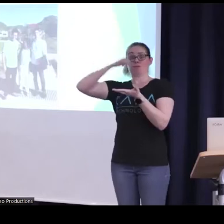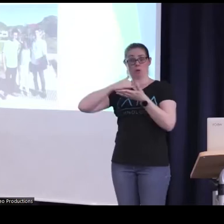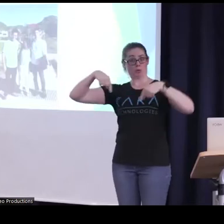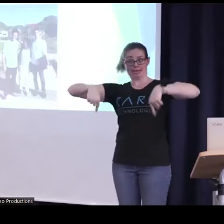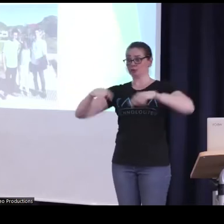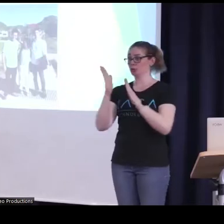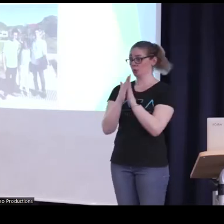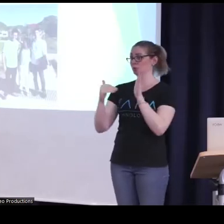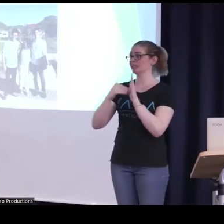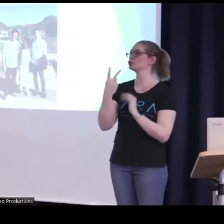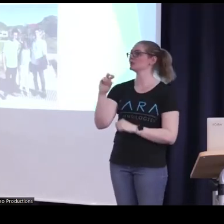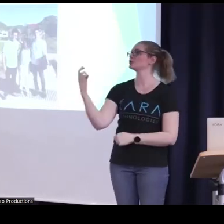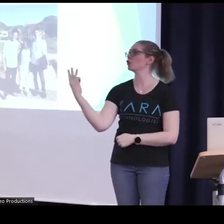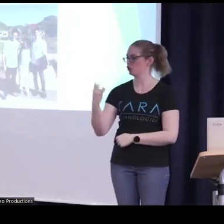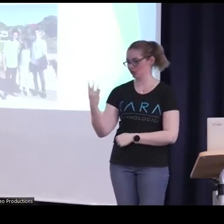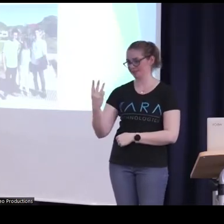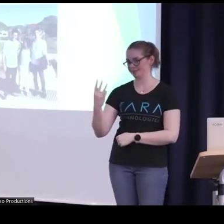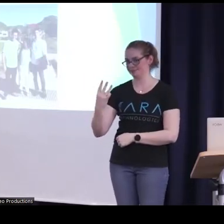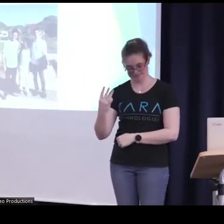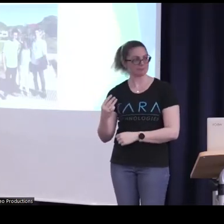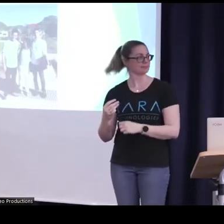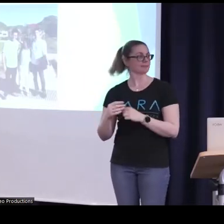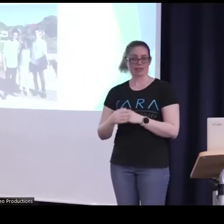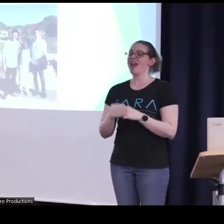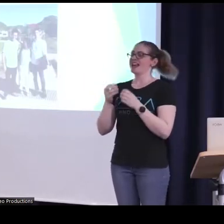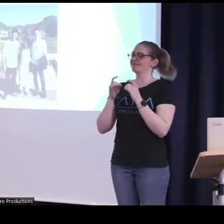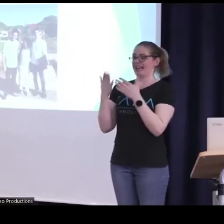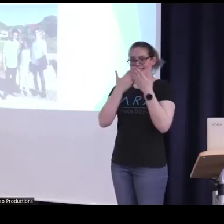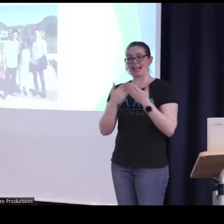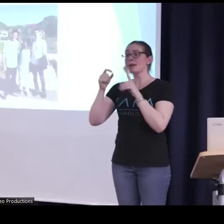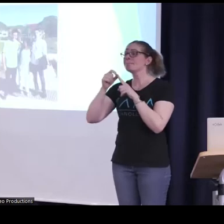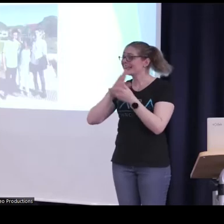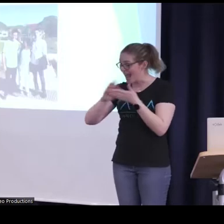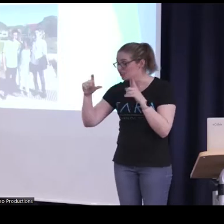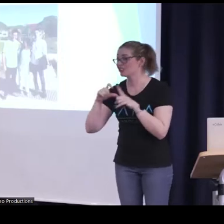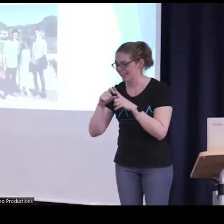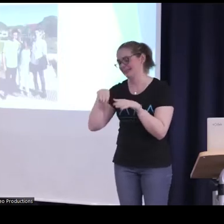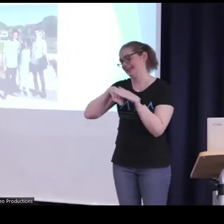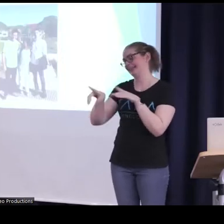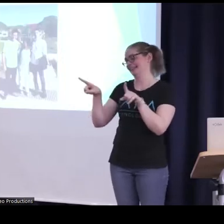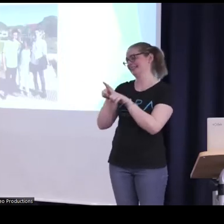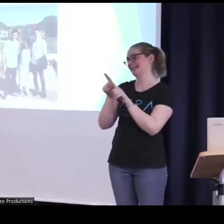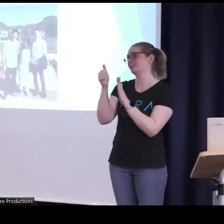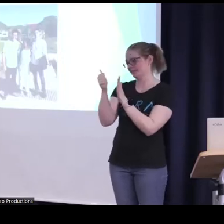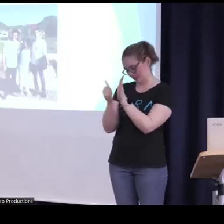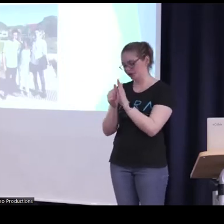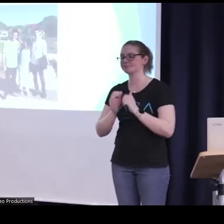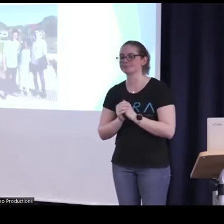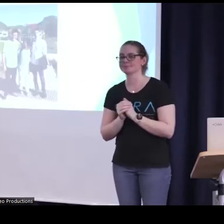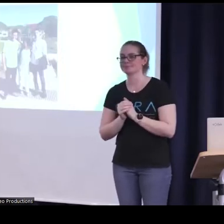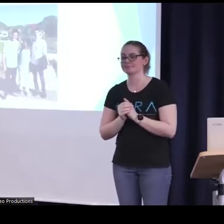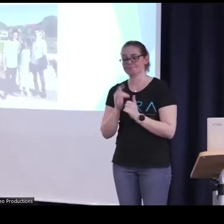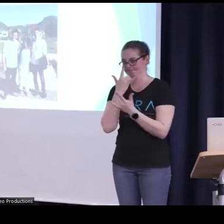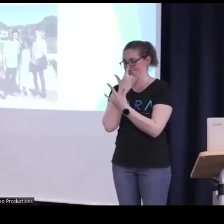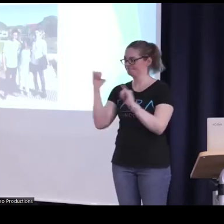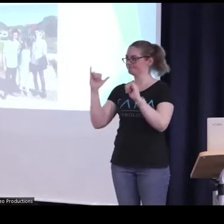devices. He arrived in New Zealand in 2013 and studied his PhD within the